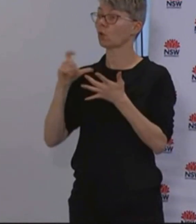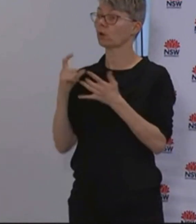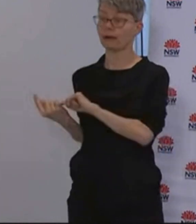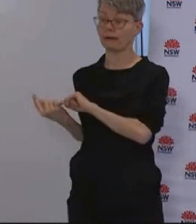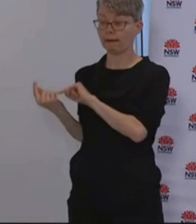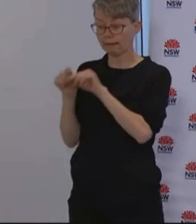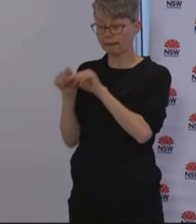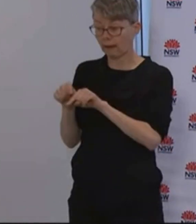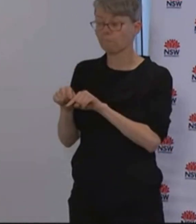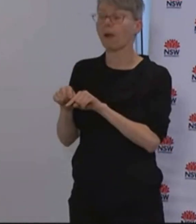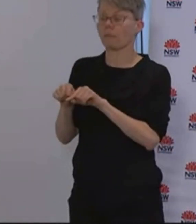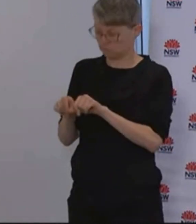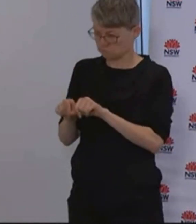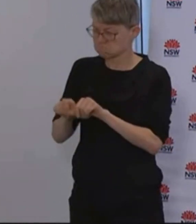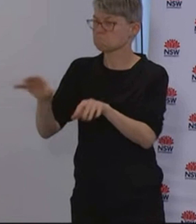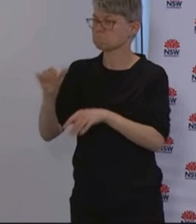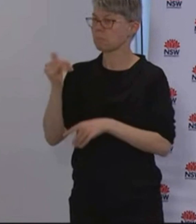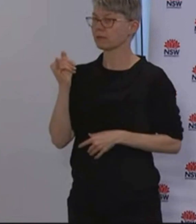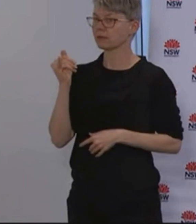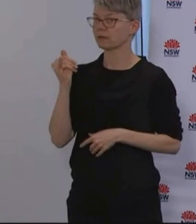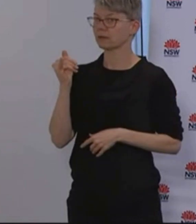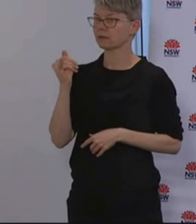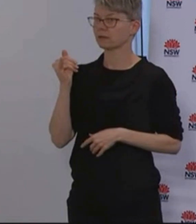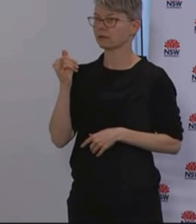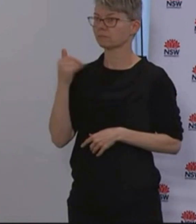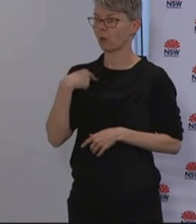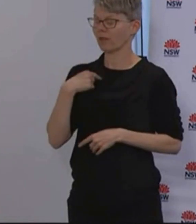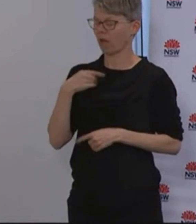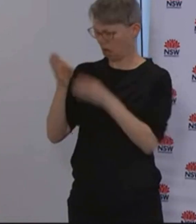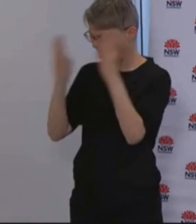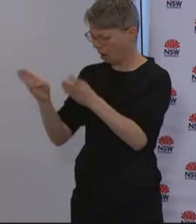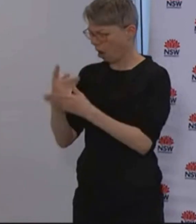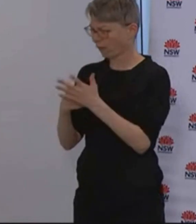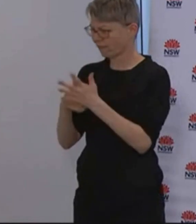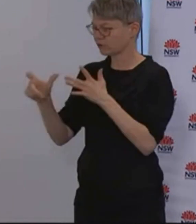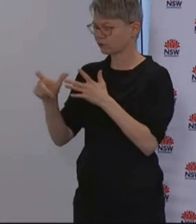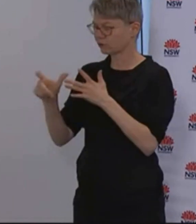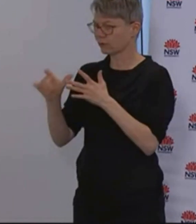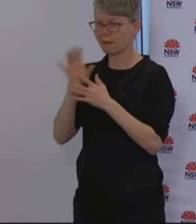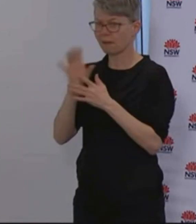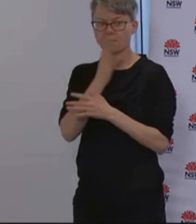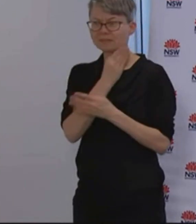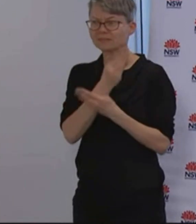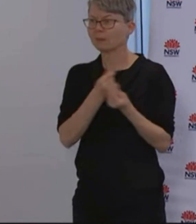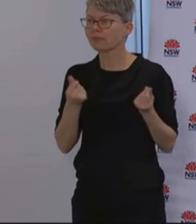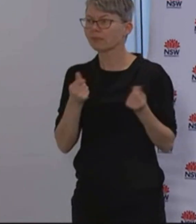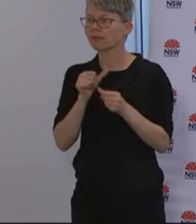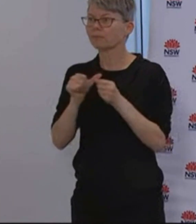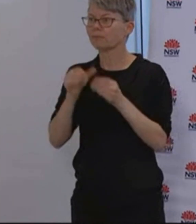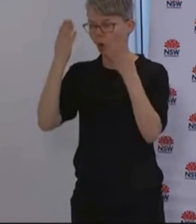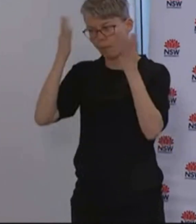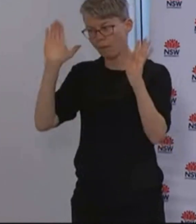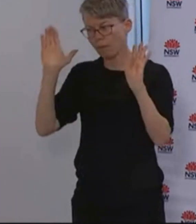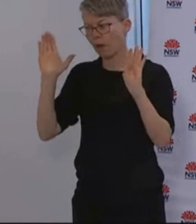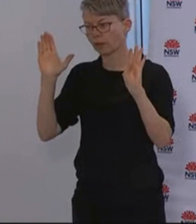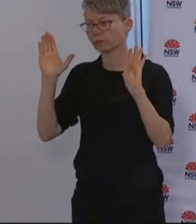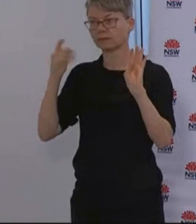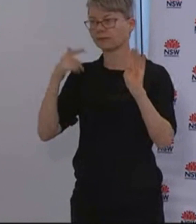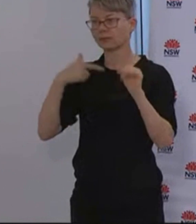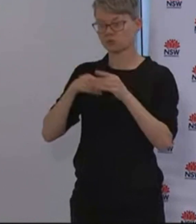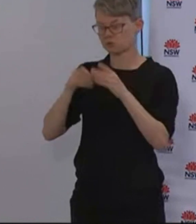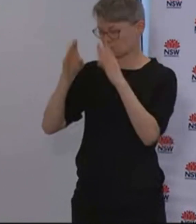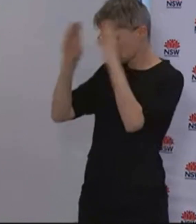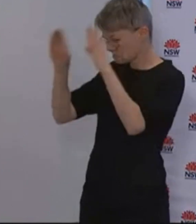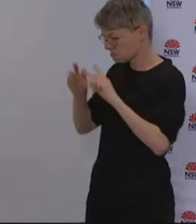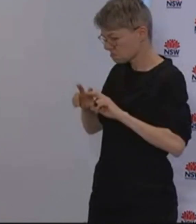in Victoria, but we have to remain open-minded. What's most important is we don't go down one